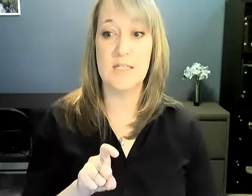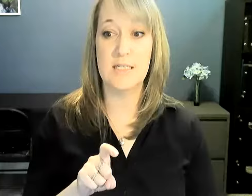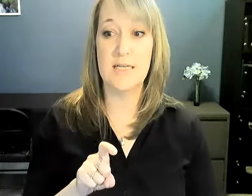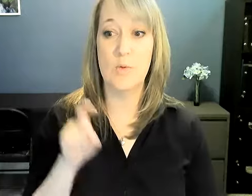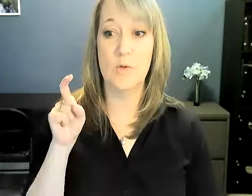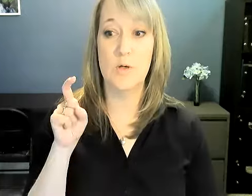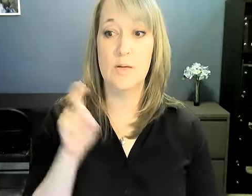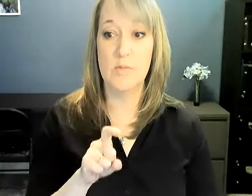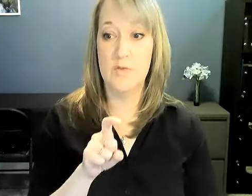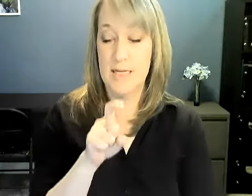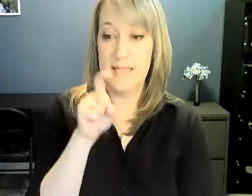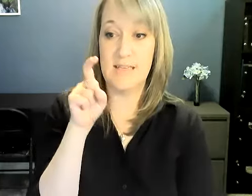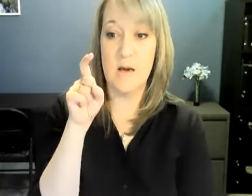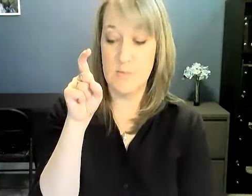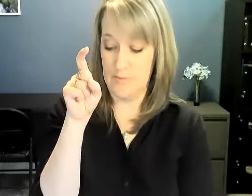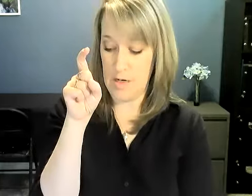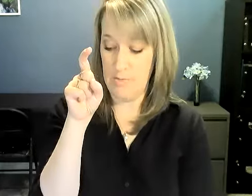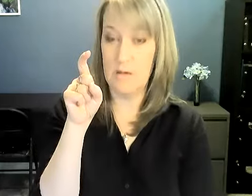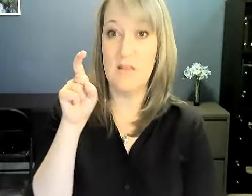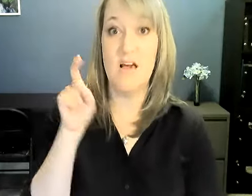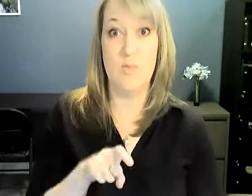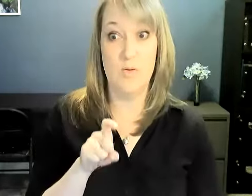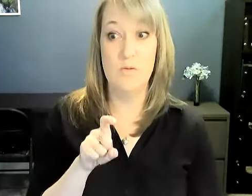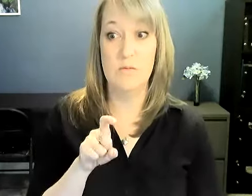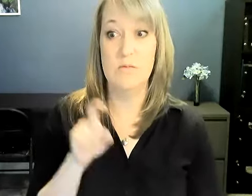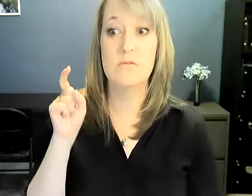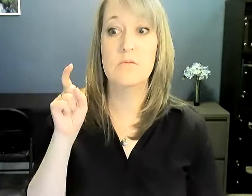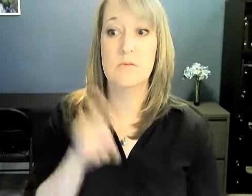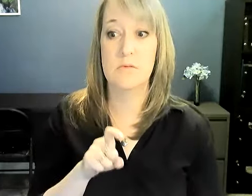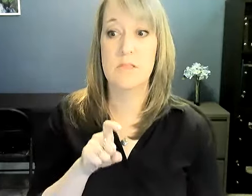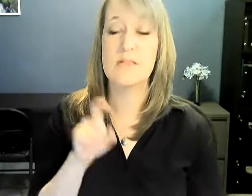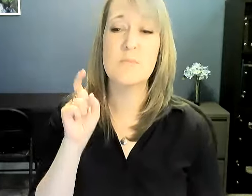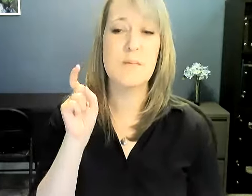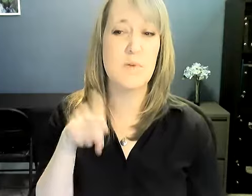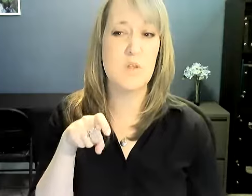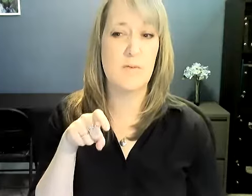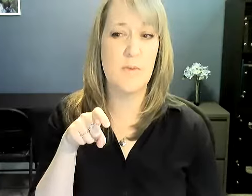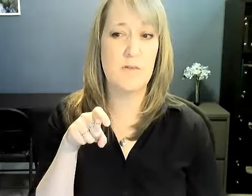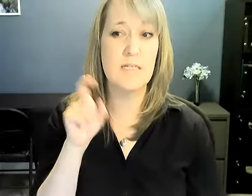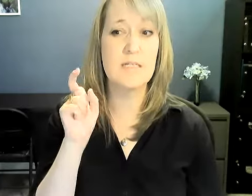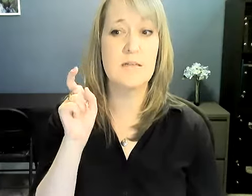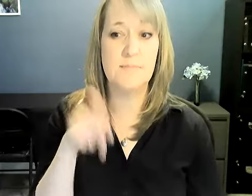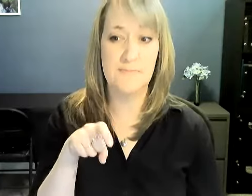a downward movement. It comes from the elbow. Sometimes people do it from the wrist